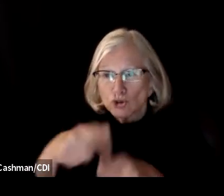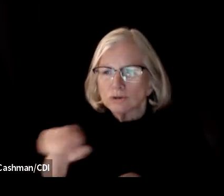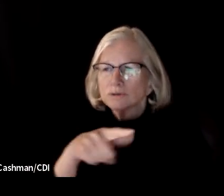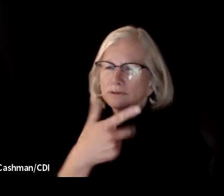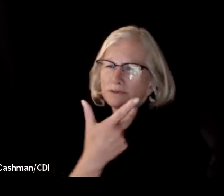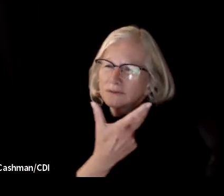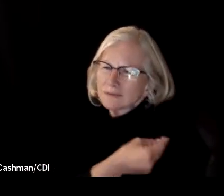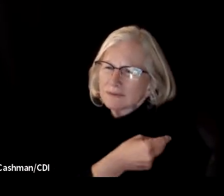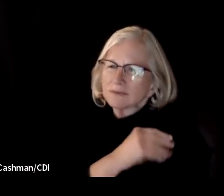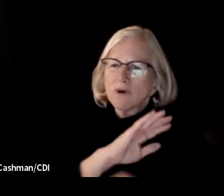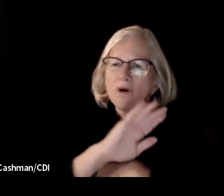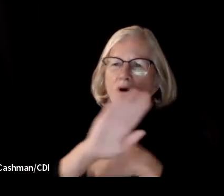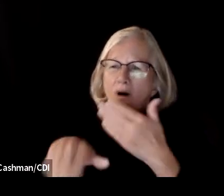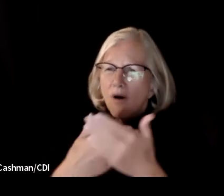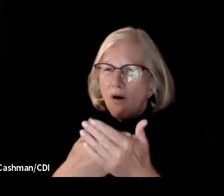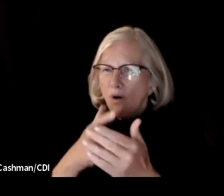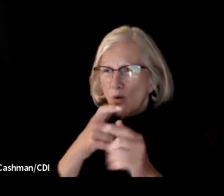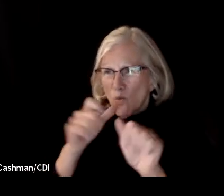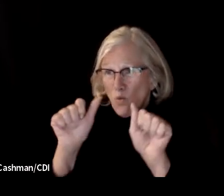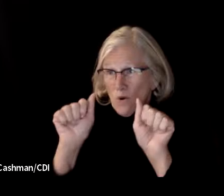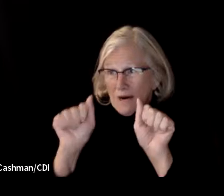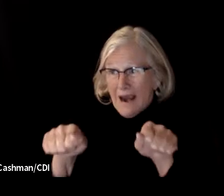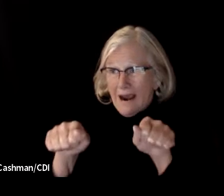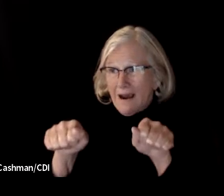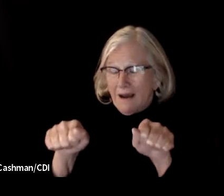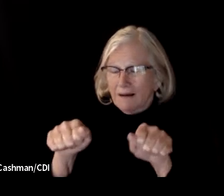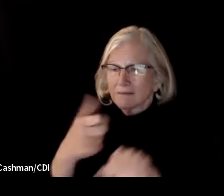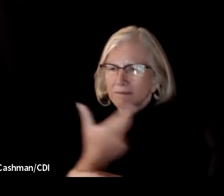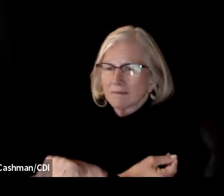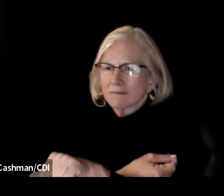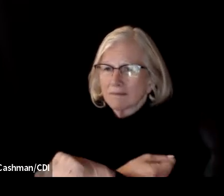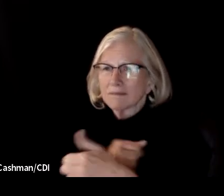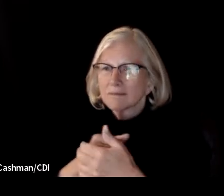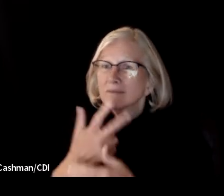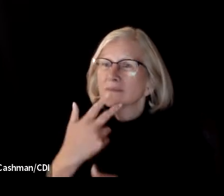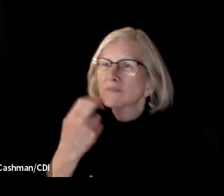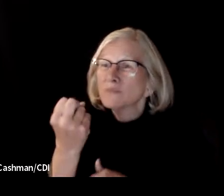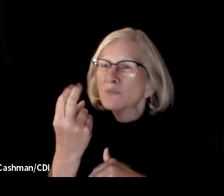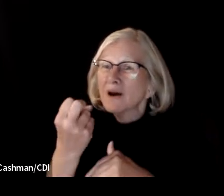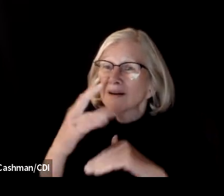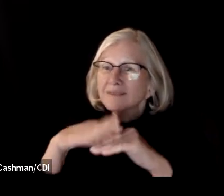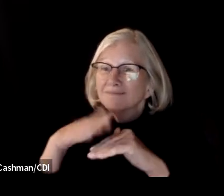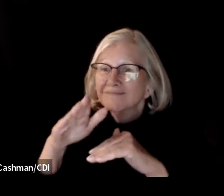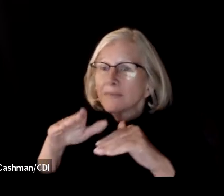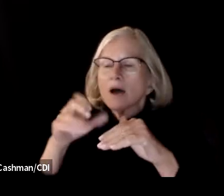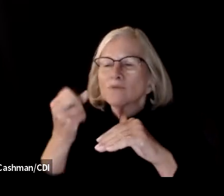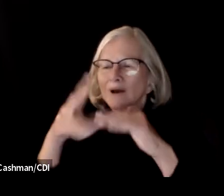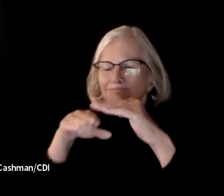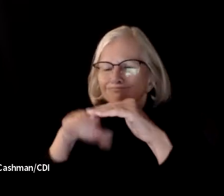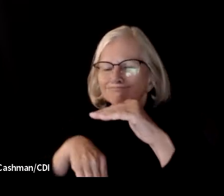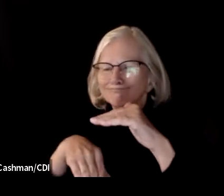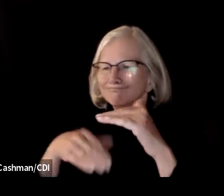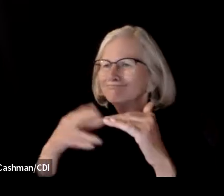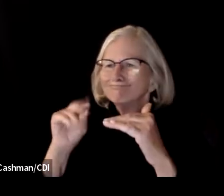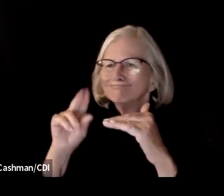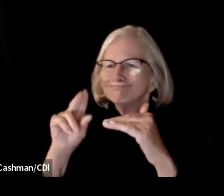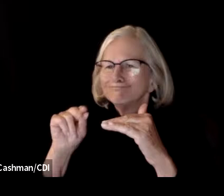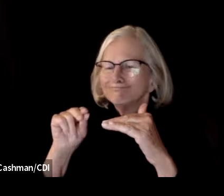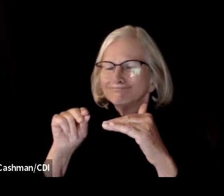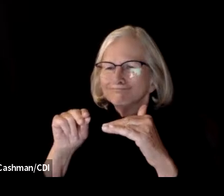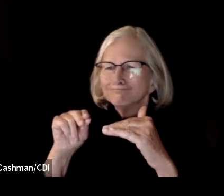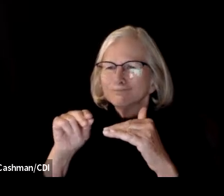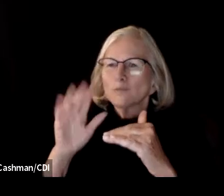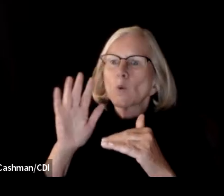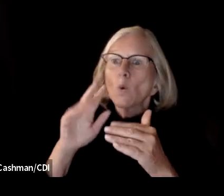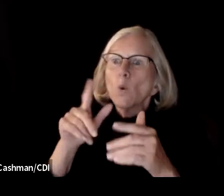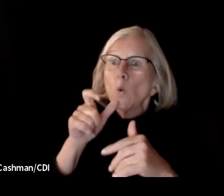youngest Minnesotans are not yet eligible for vaccines, so it is critical that those of us who are able to get a vaccine do so. Vaccines give